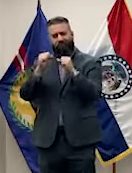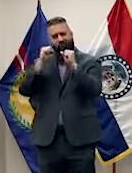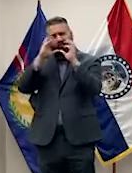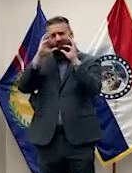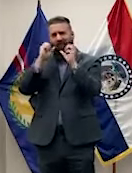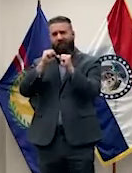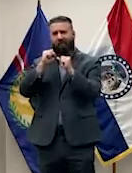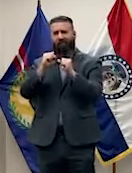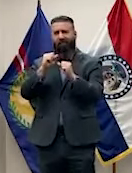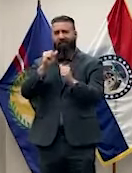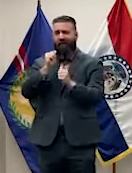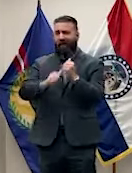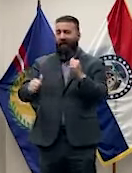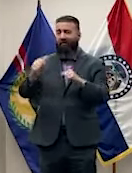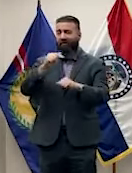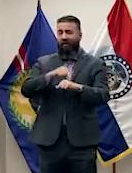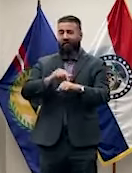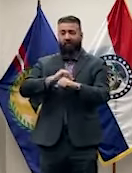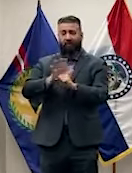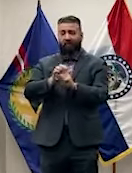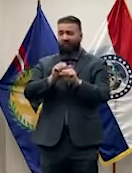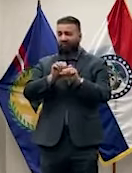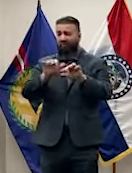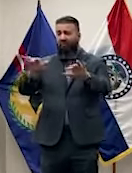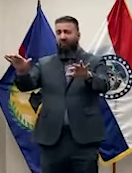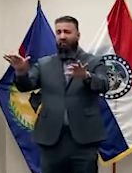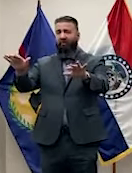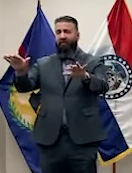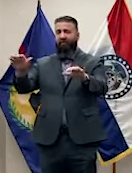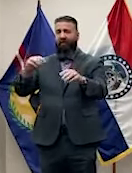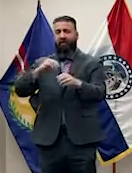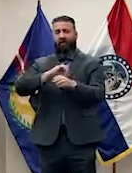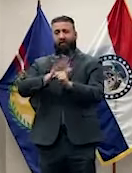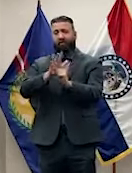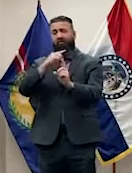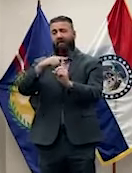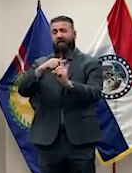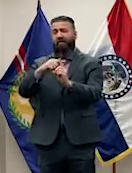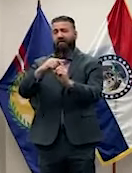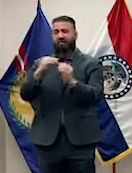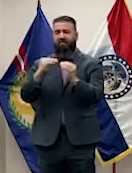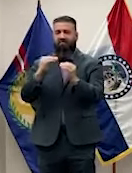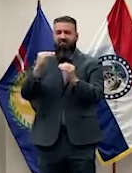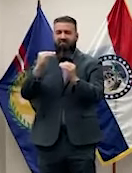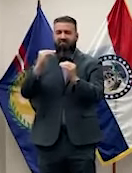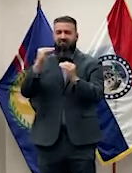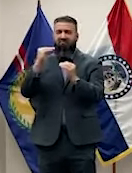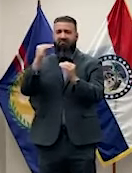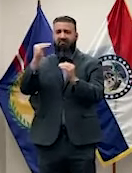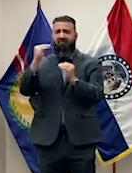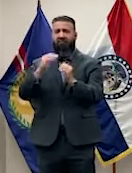eventual decline in cases, a bit of relief in emergency rooms and ICUs, and a glimmer of hope.